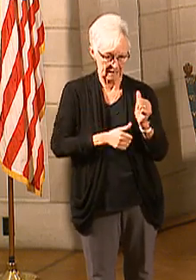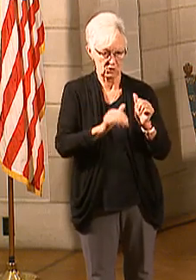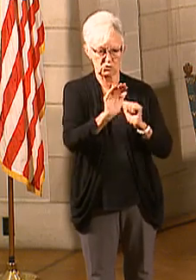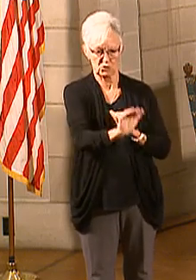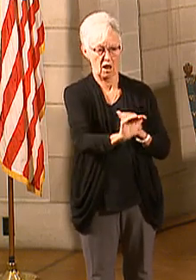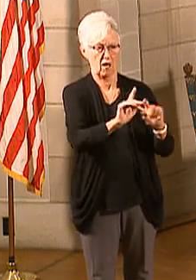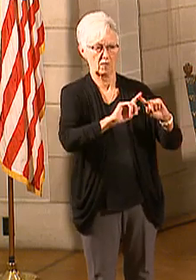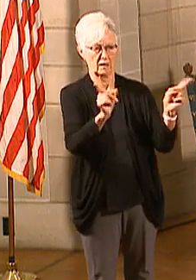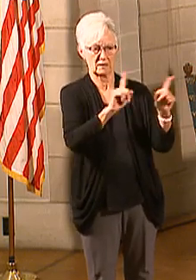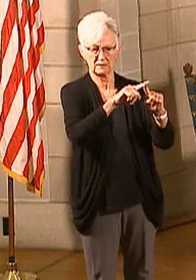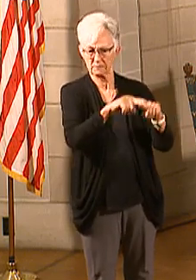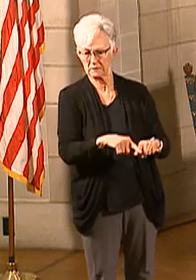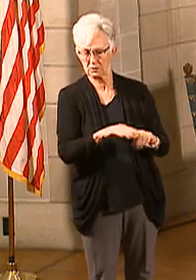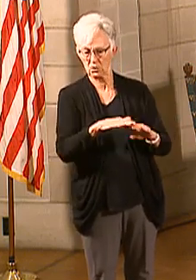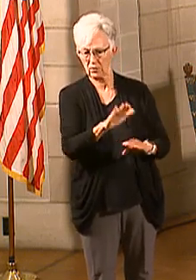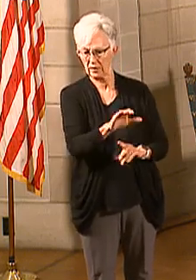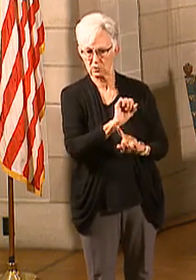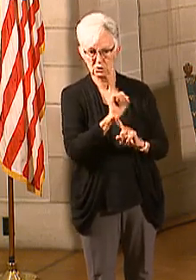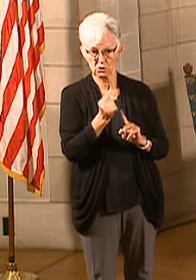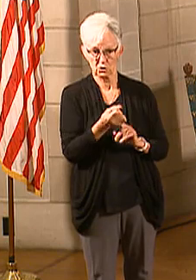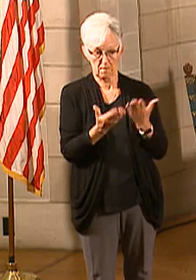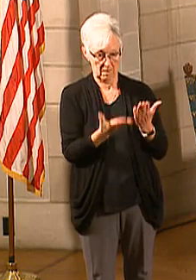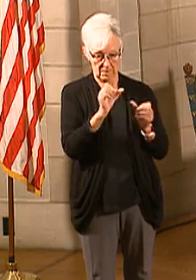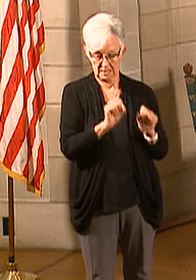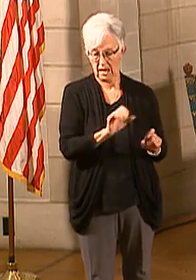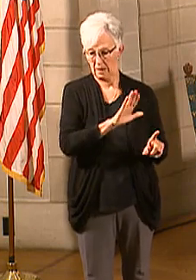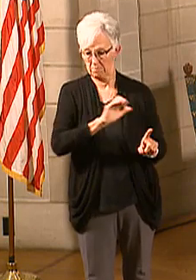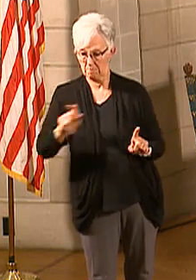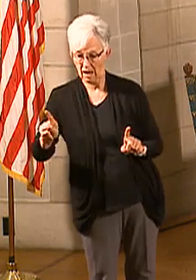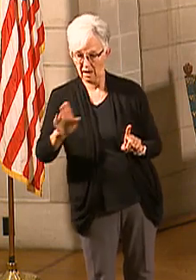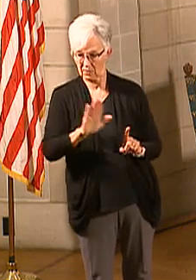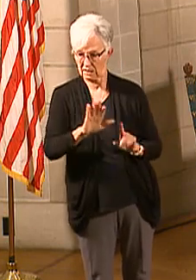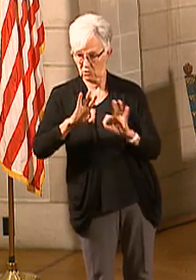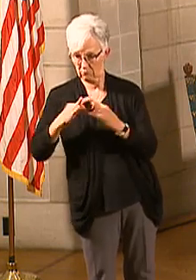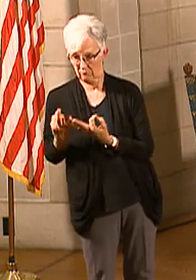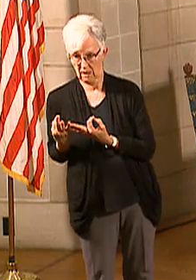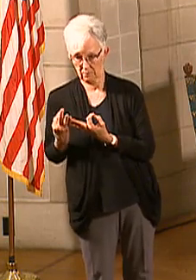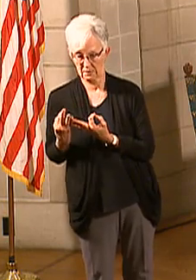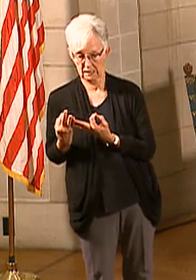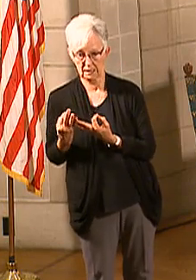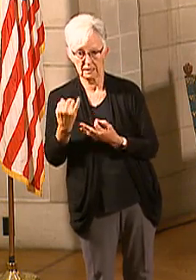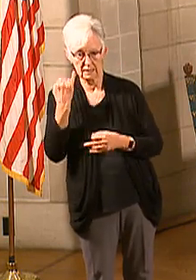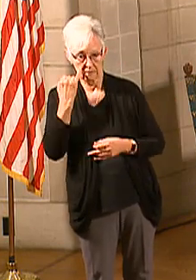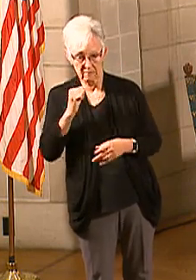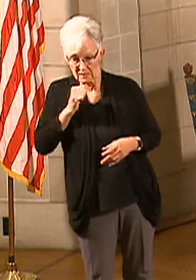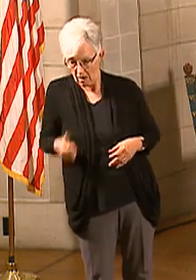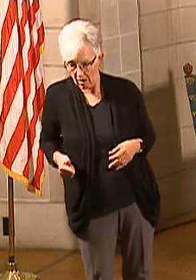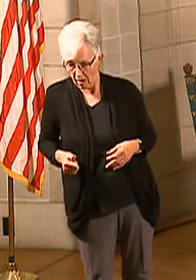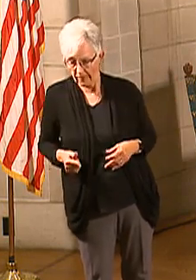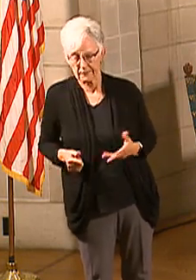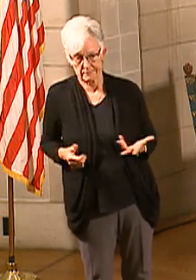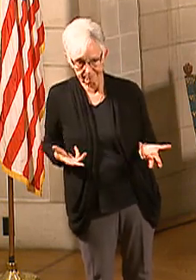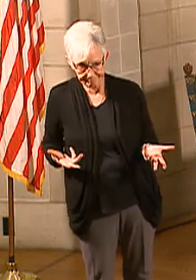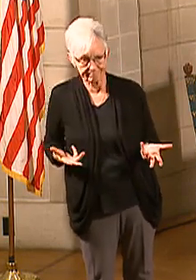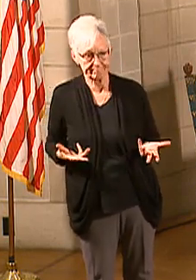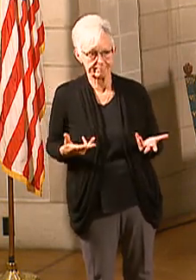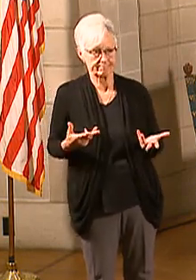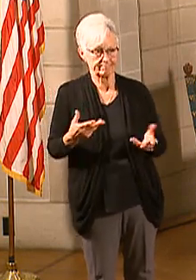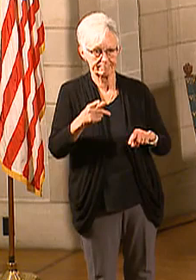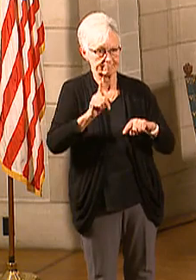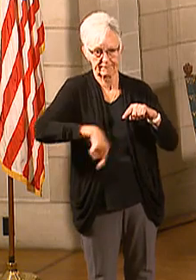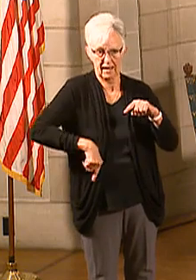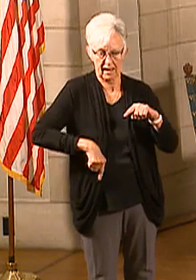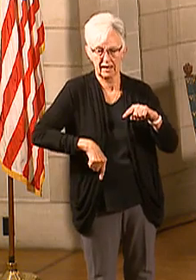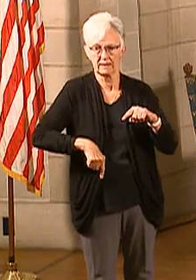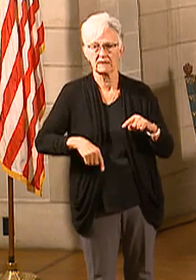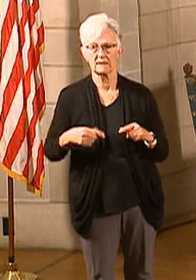we can reunify. We do have goals. Our goal is within 12 months, although there are times in which that cannot happen, and so